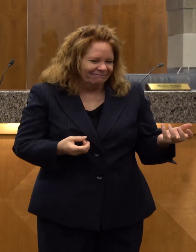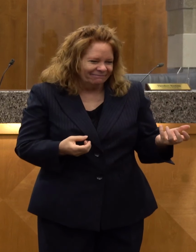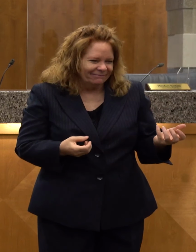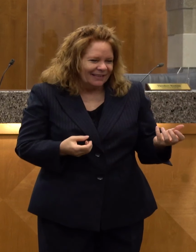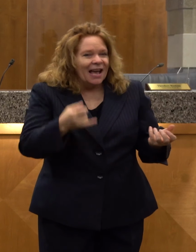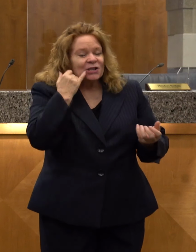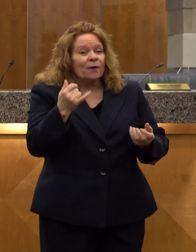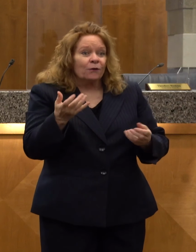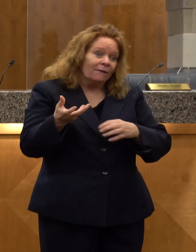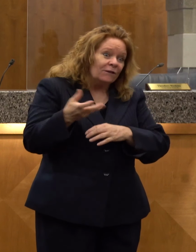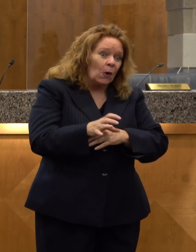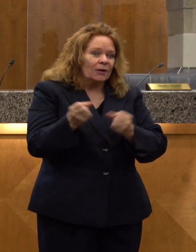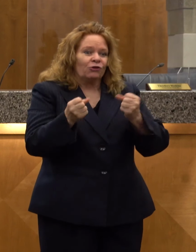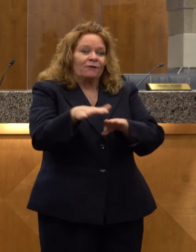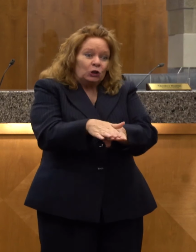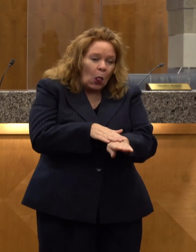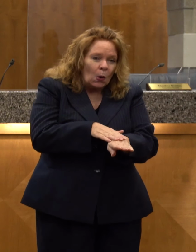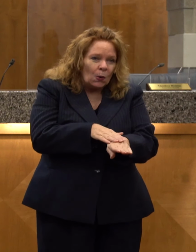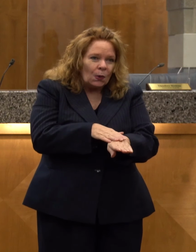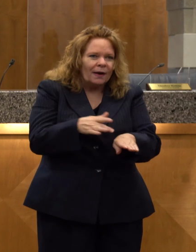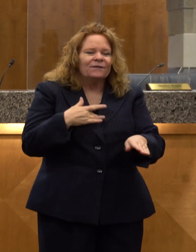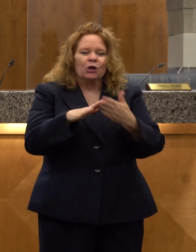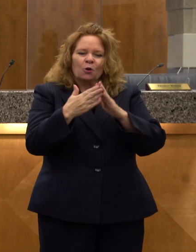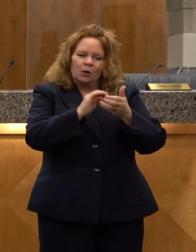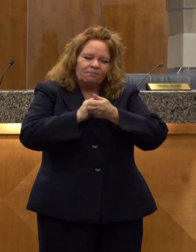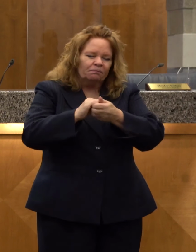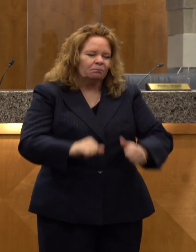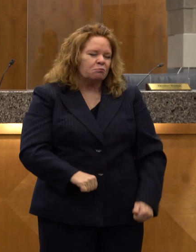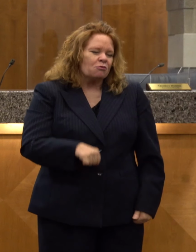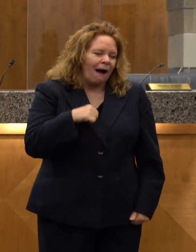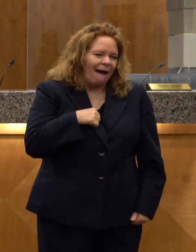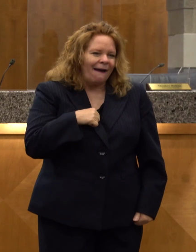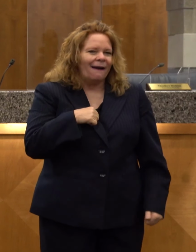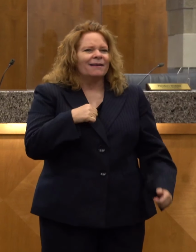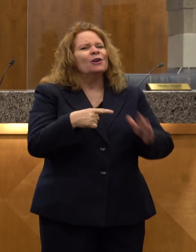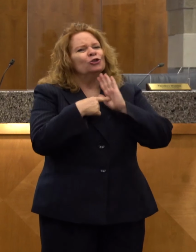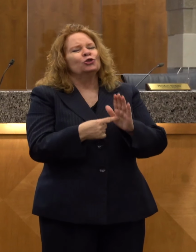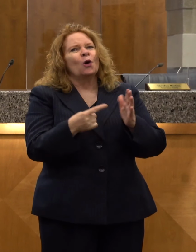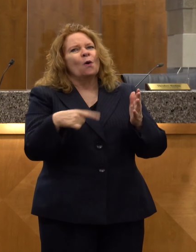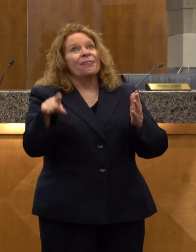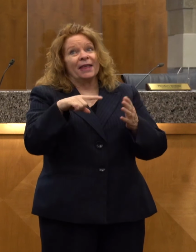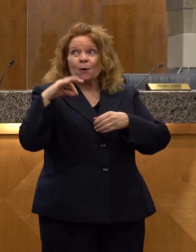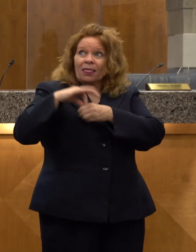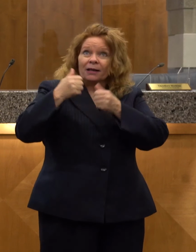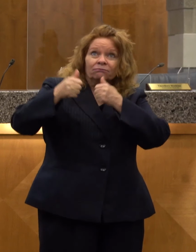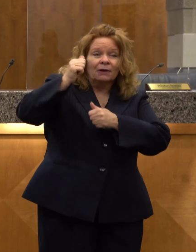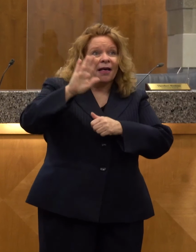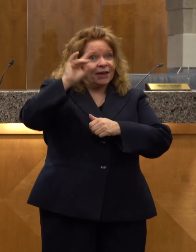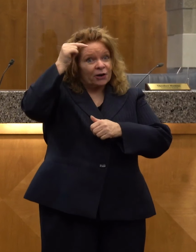could slow it down a little bit, you know, bring that sense of community pride by showing that you know, their elected officials or their